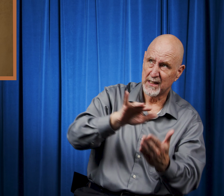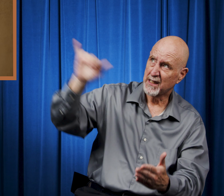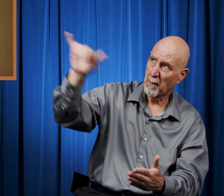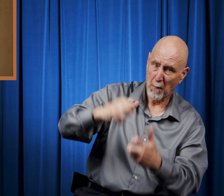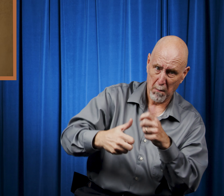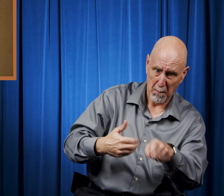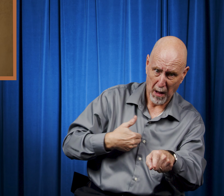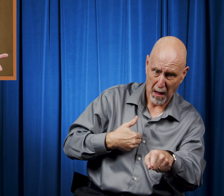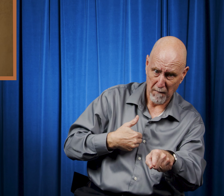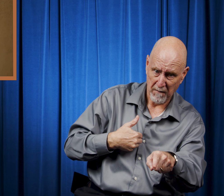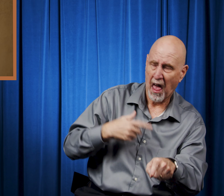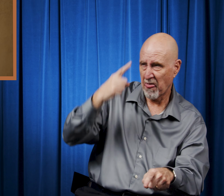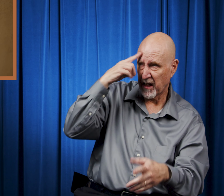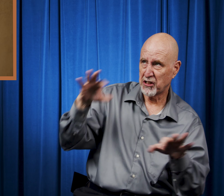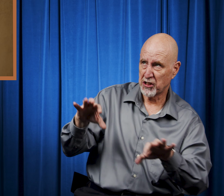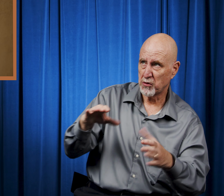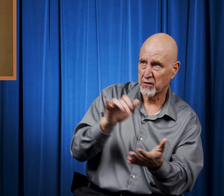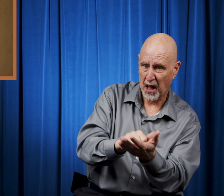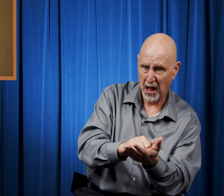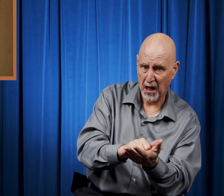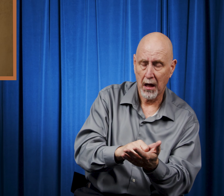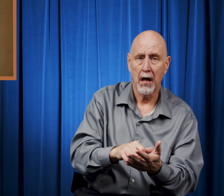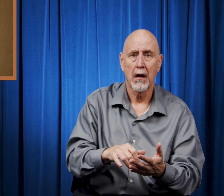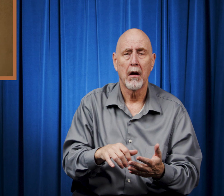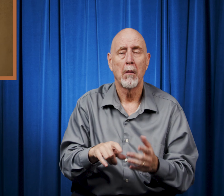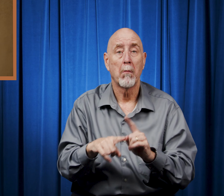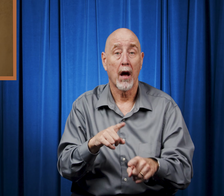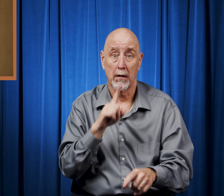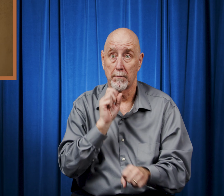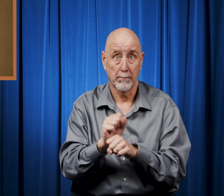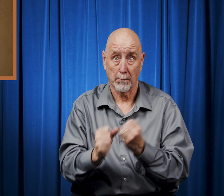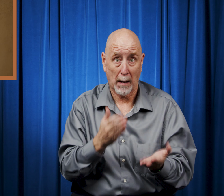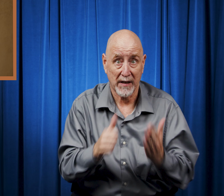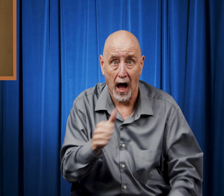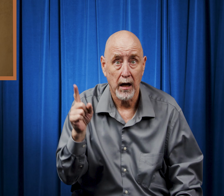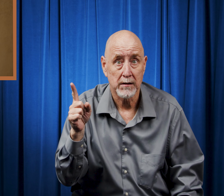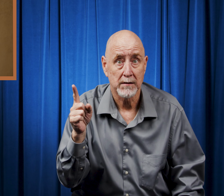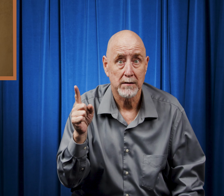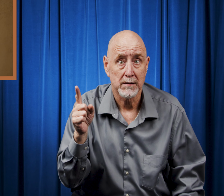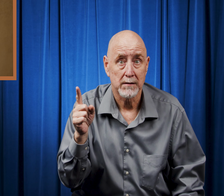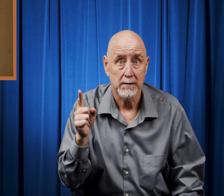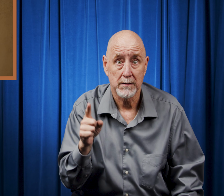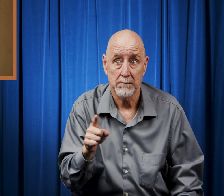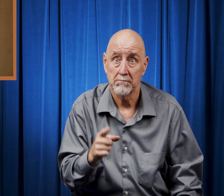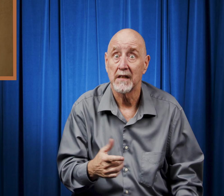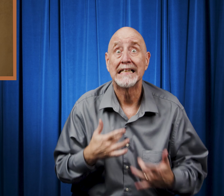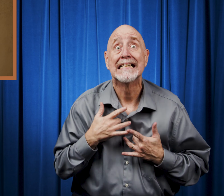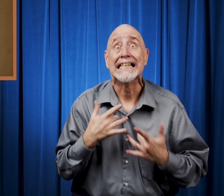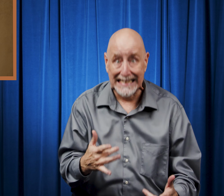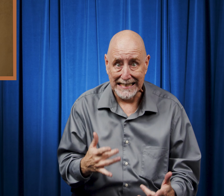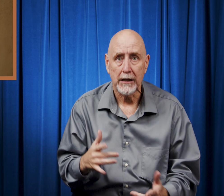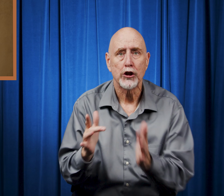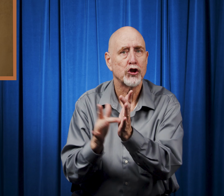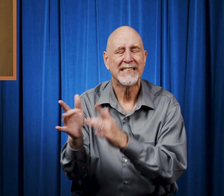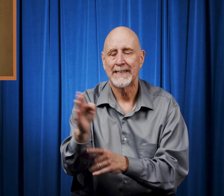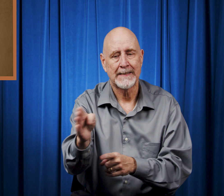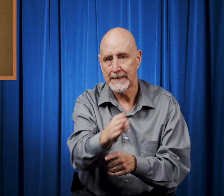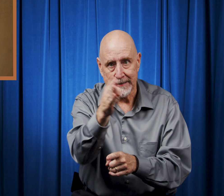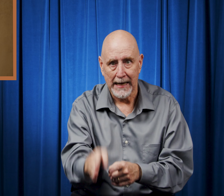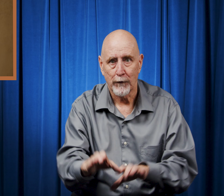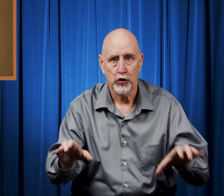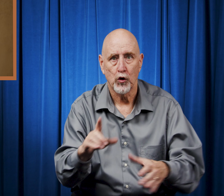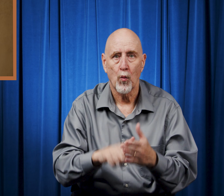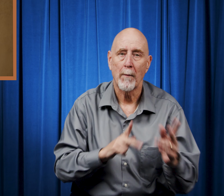do that if he were faced with this same problem, when in reality, he might not. In fact, in most